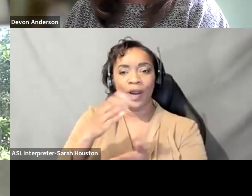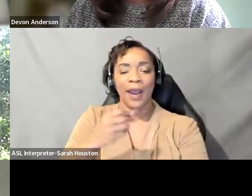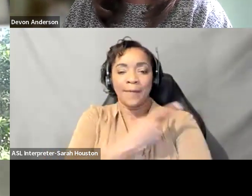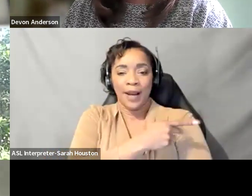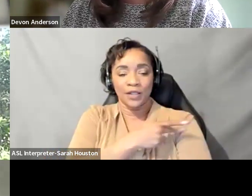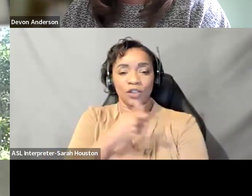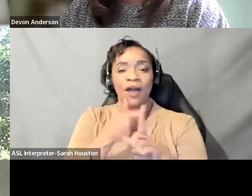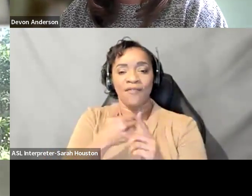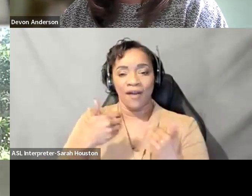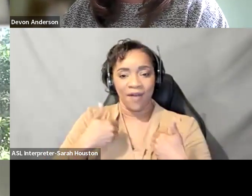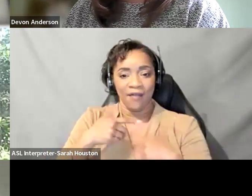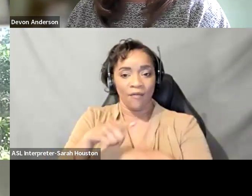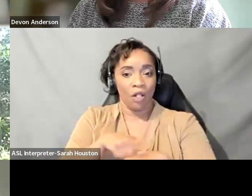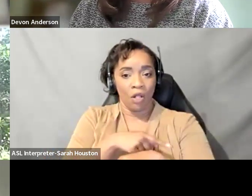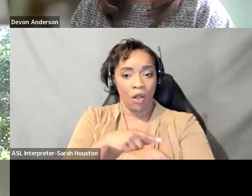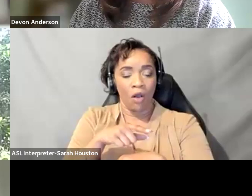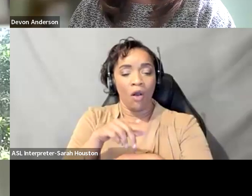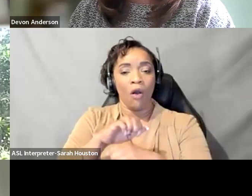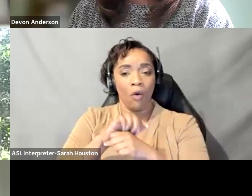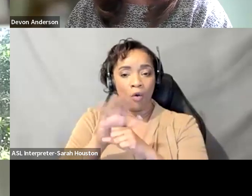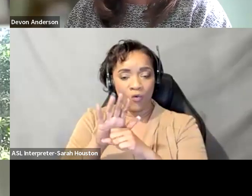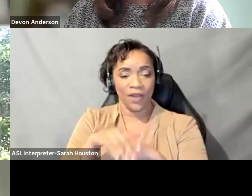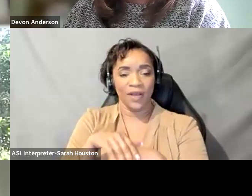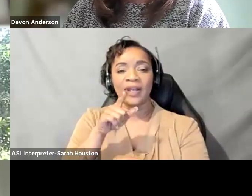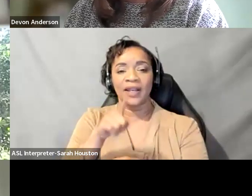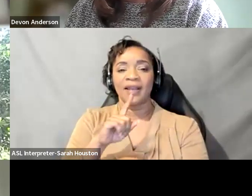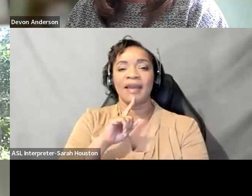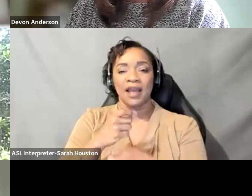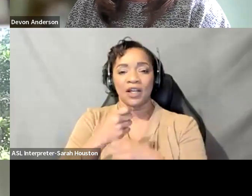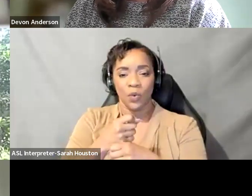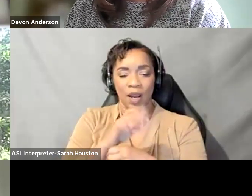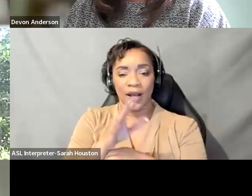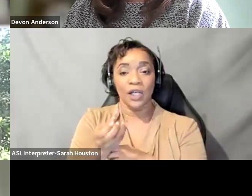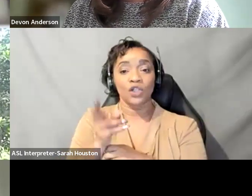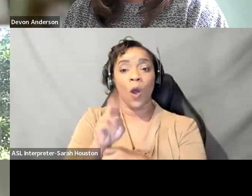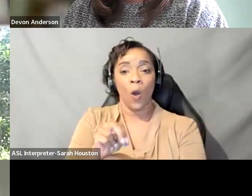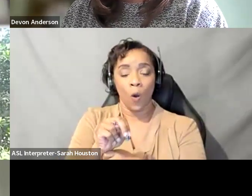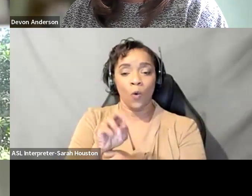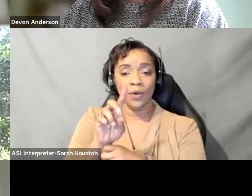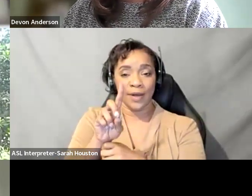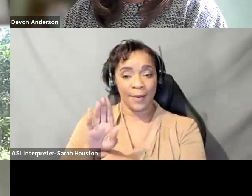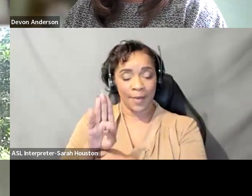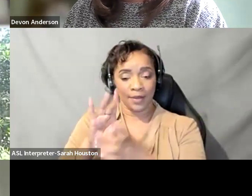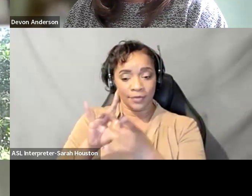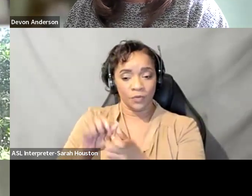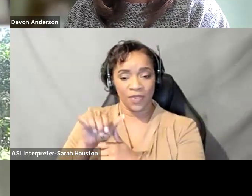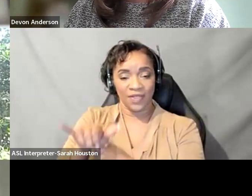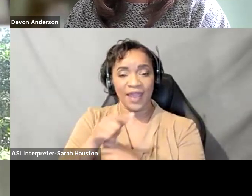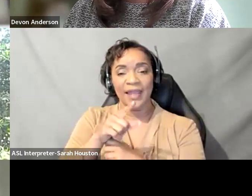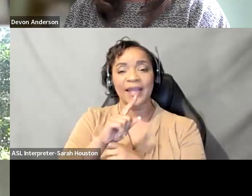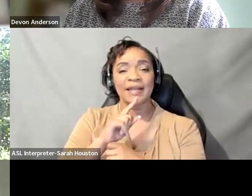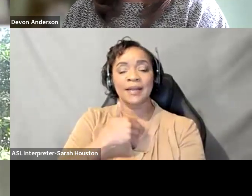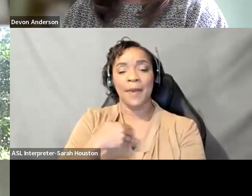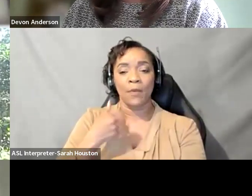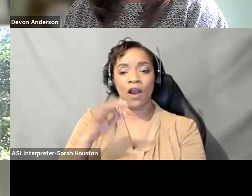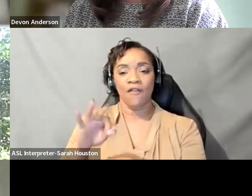long COVID. He has created his own long COVID studies database. He's a member of the Patient-Led Research